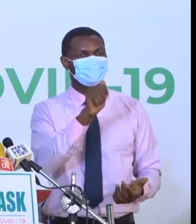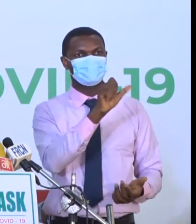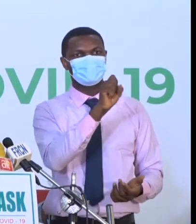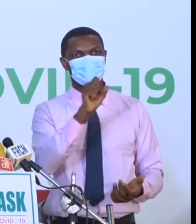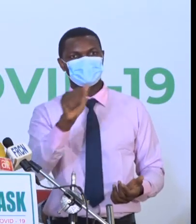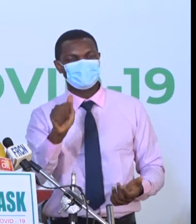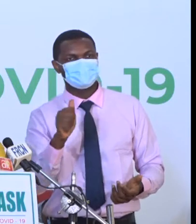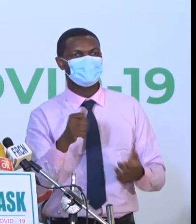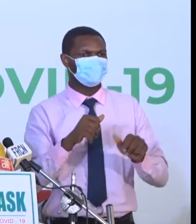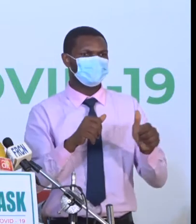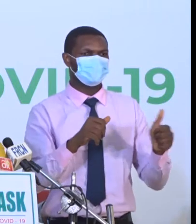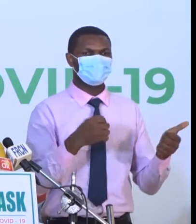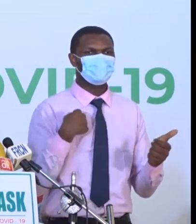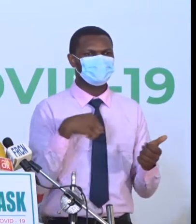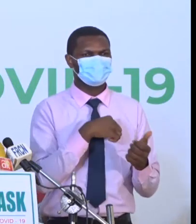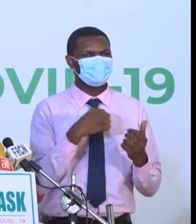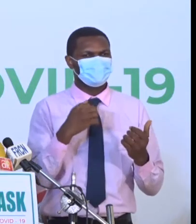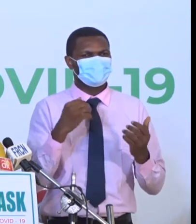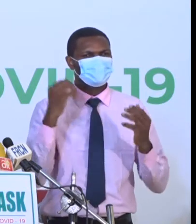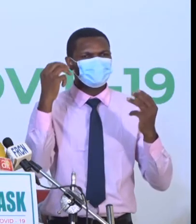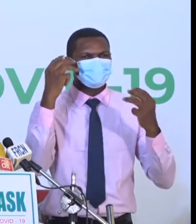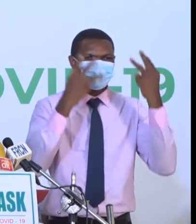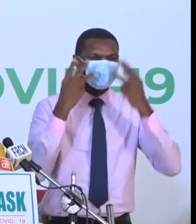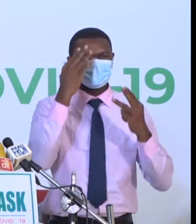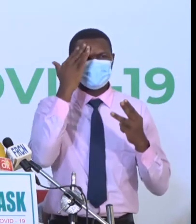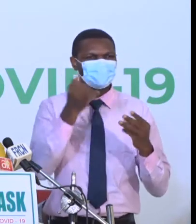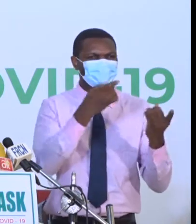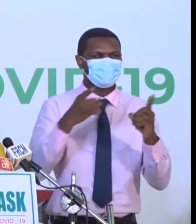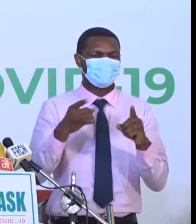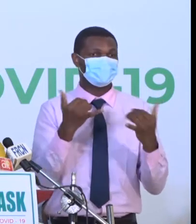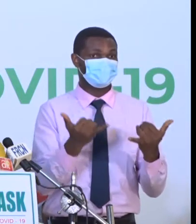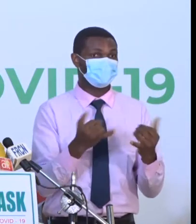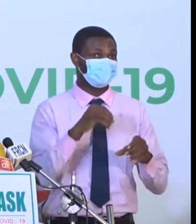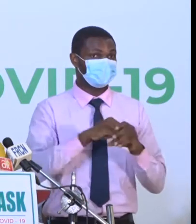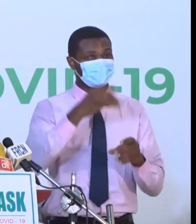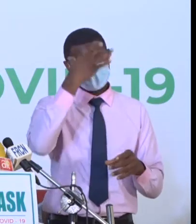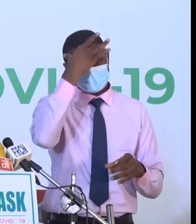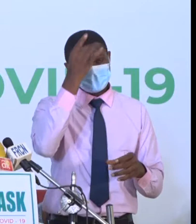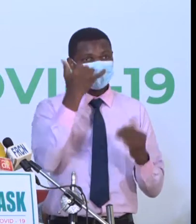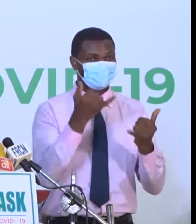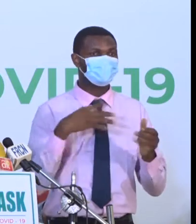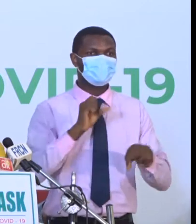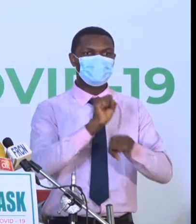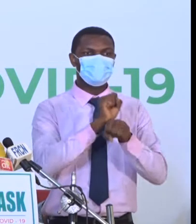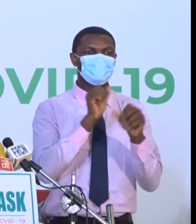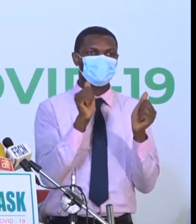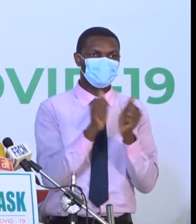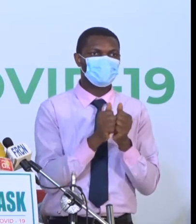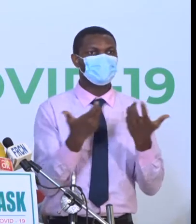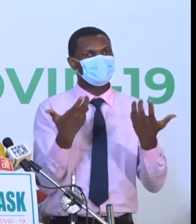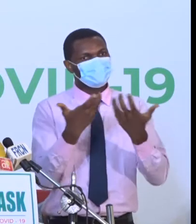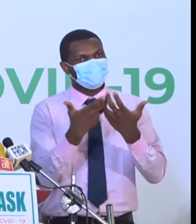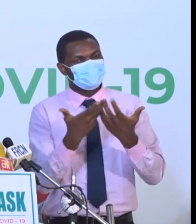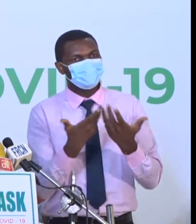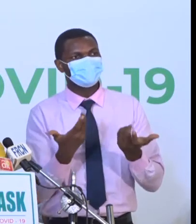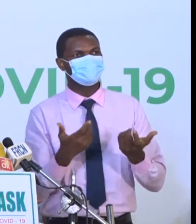other options of what has been causing this, but we have a team in Kano right now working with colleagues in the Federal Ministry, NAFDAC, and